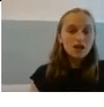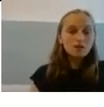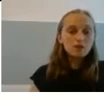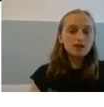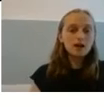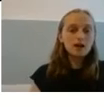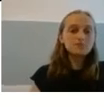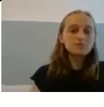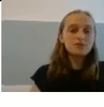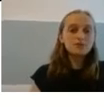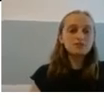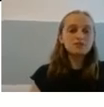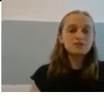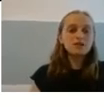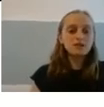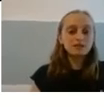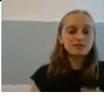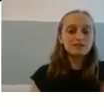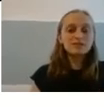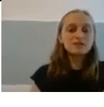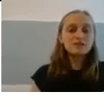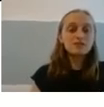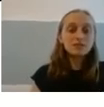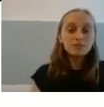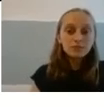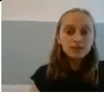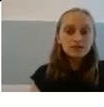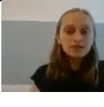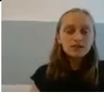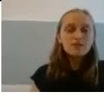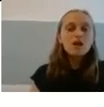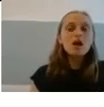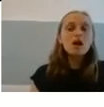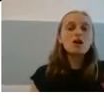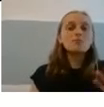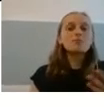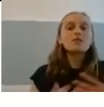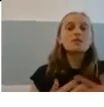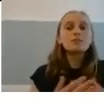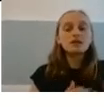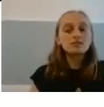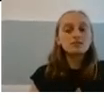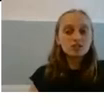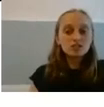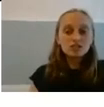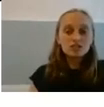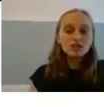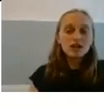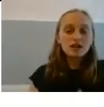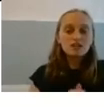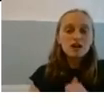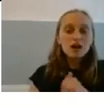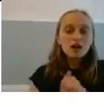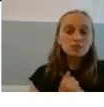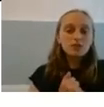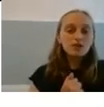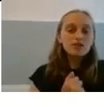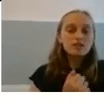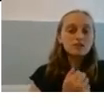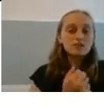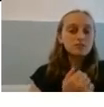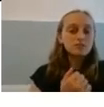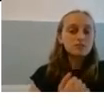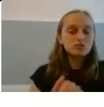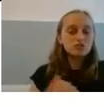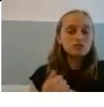um that comes from this distancing from people that are deaf um because of legislation and progress